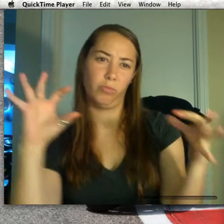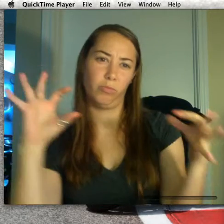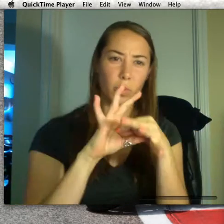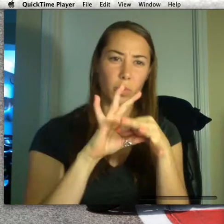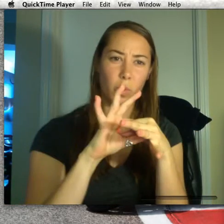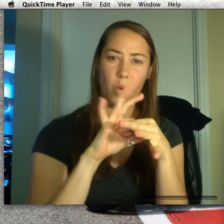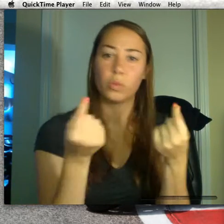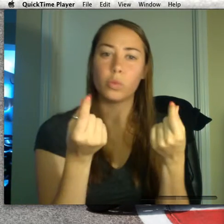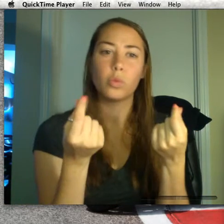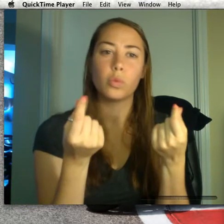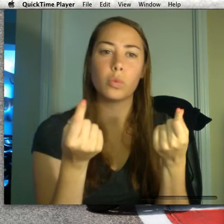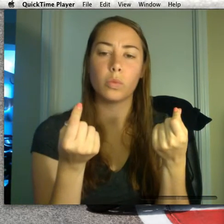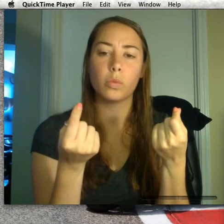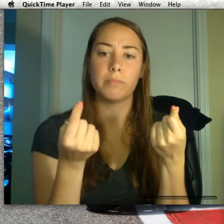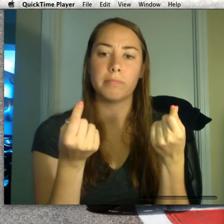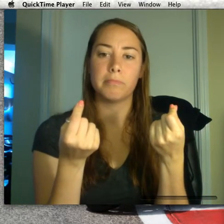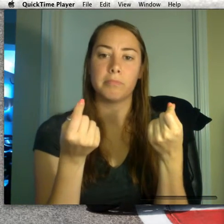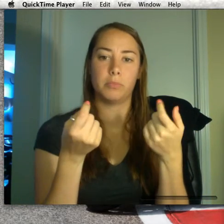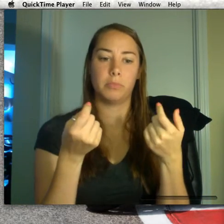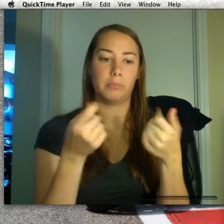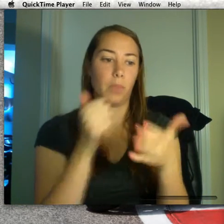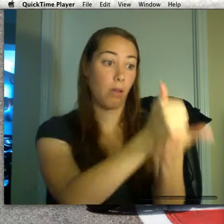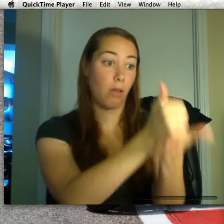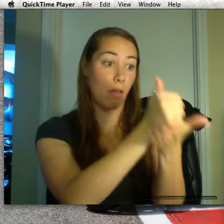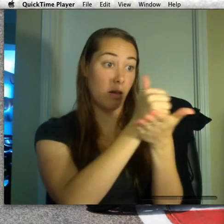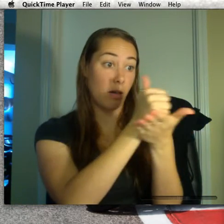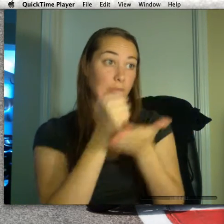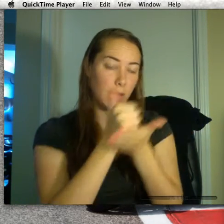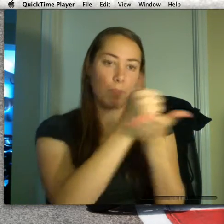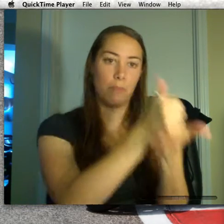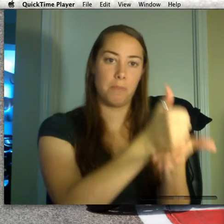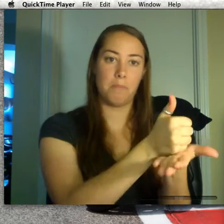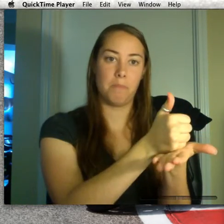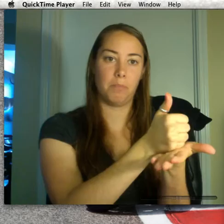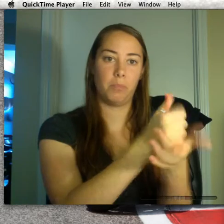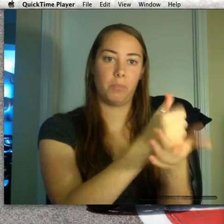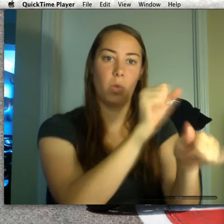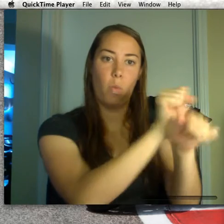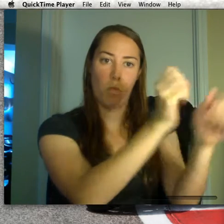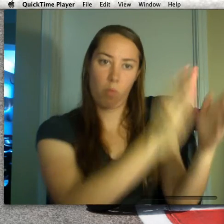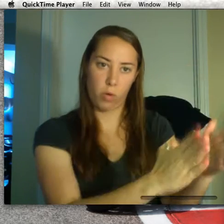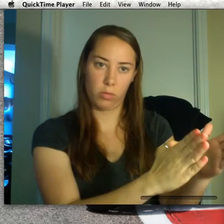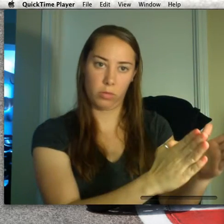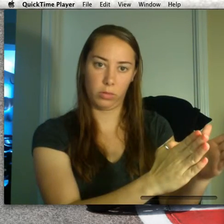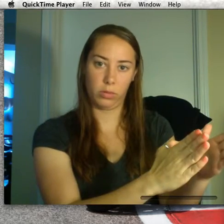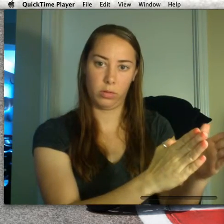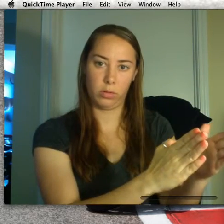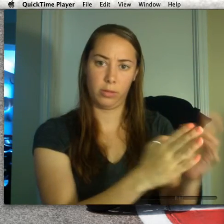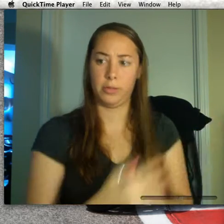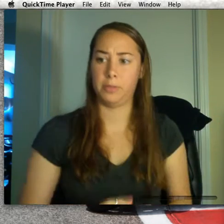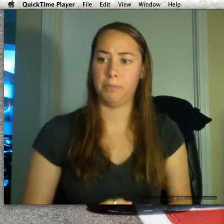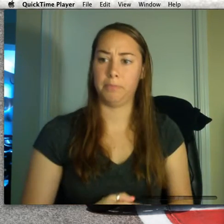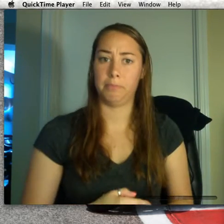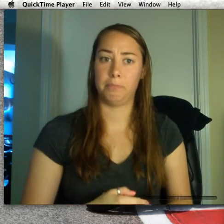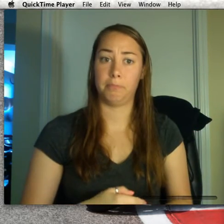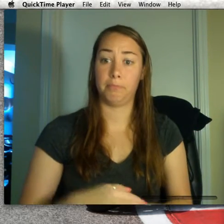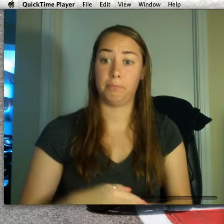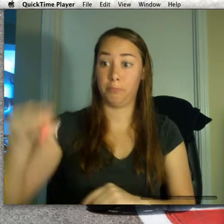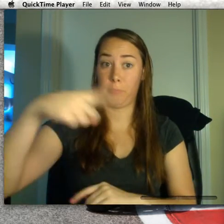future? We are the most powerful nation on earth. We are